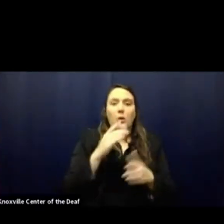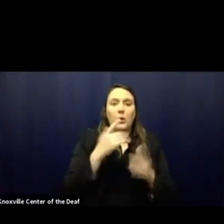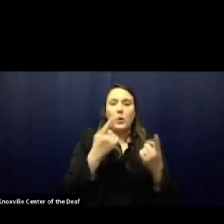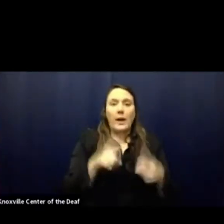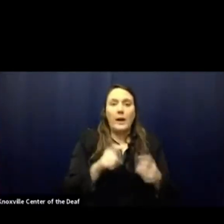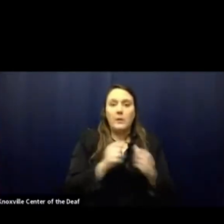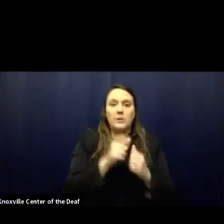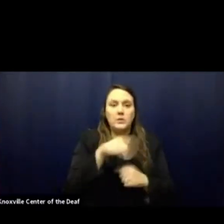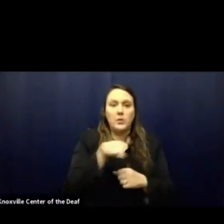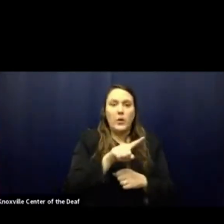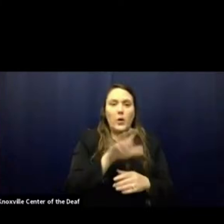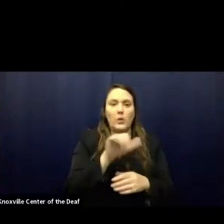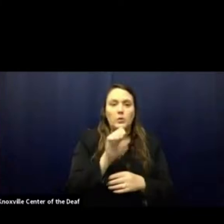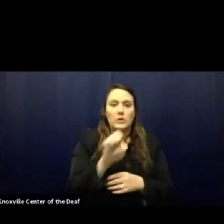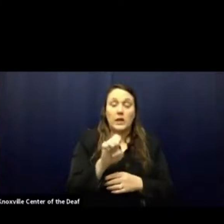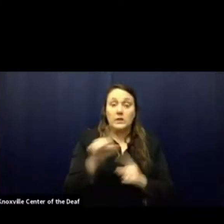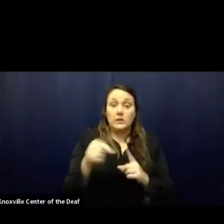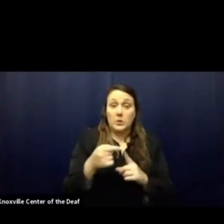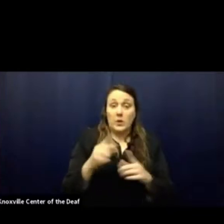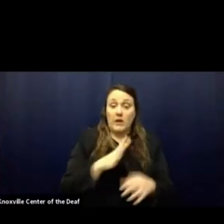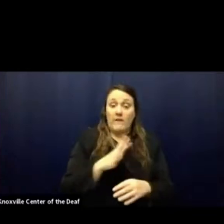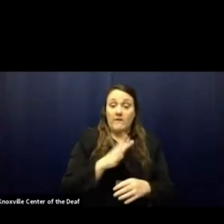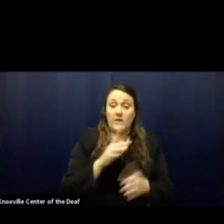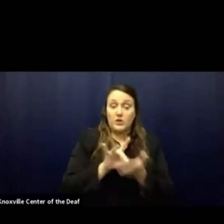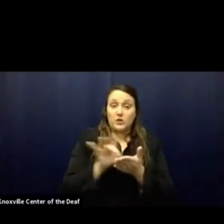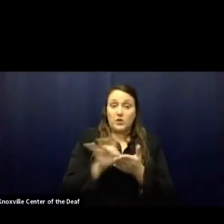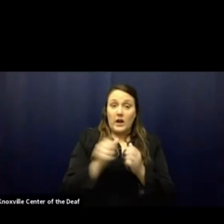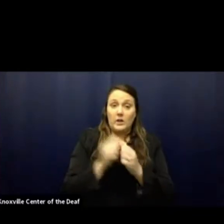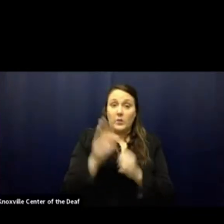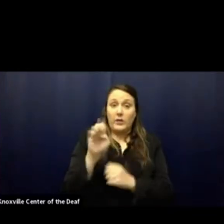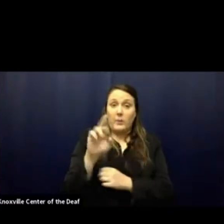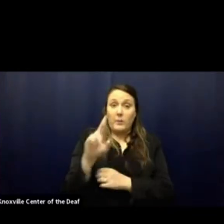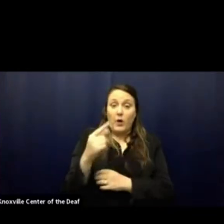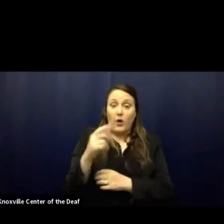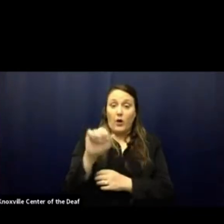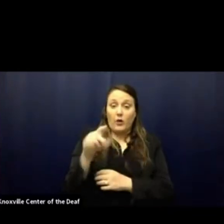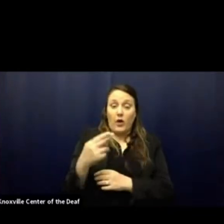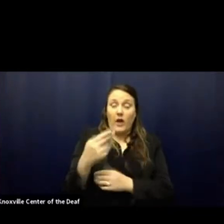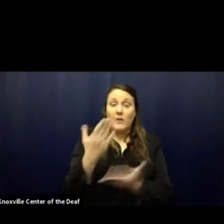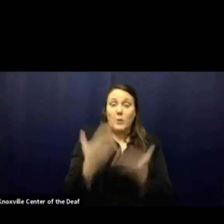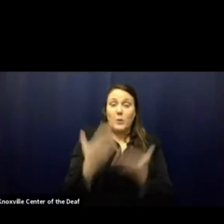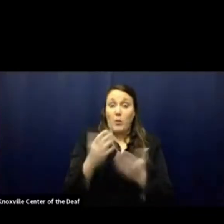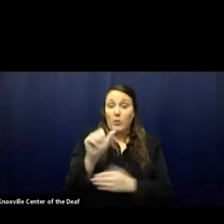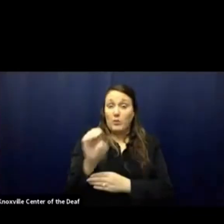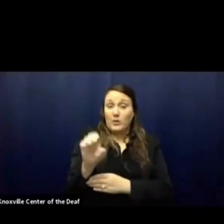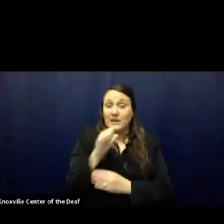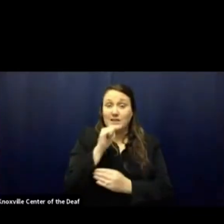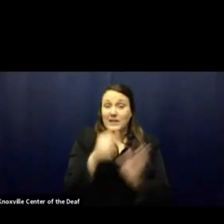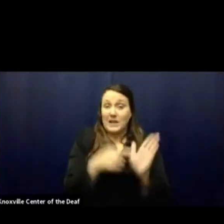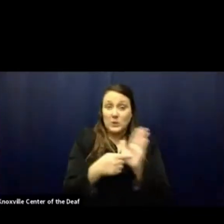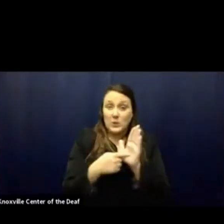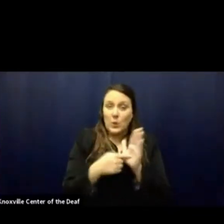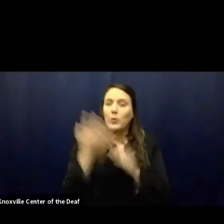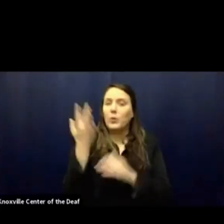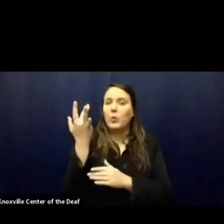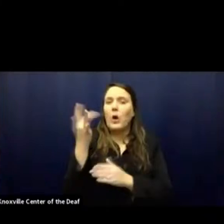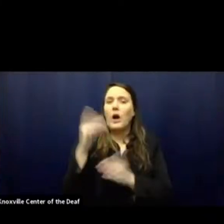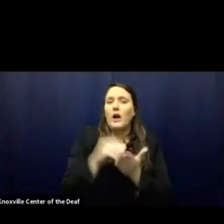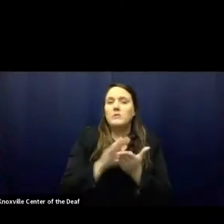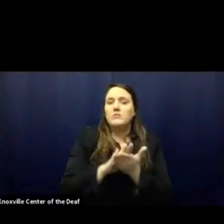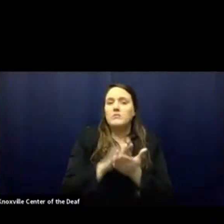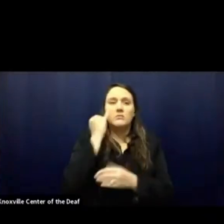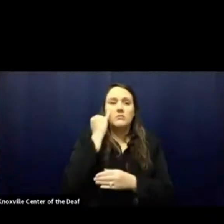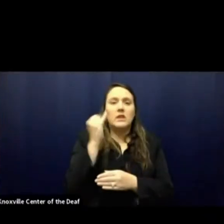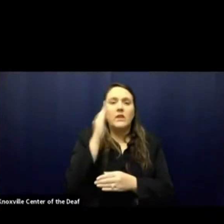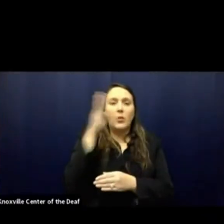cases. When it comes to official tracking with the daily bar graphs, the probable cases are not shown. Why list probable cases if we're never going to